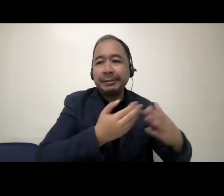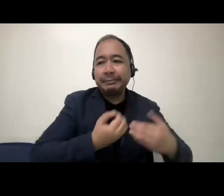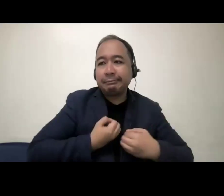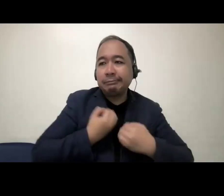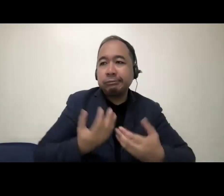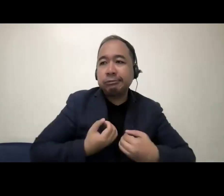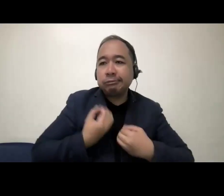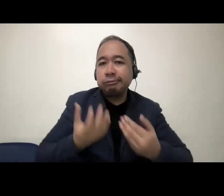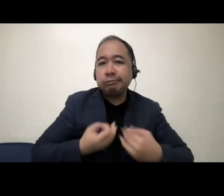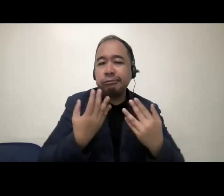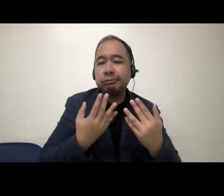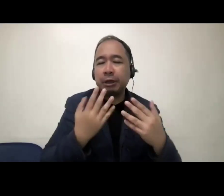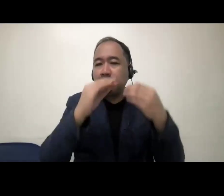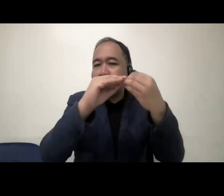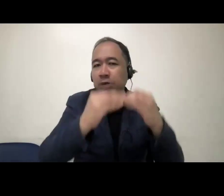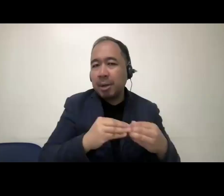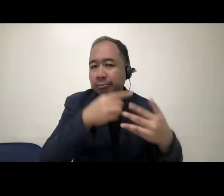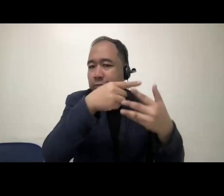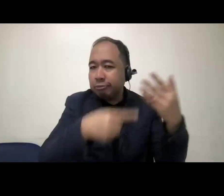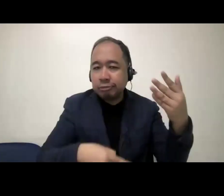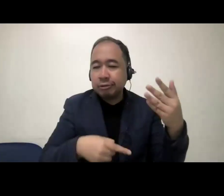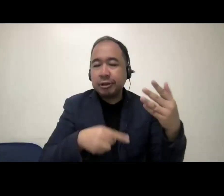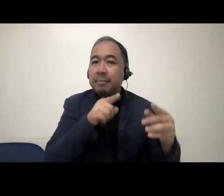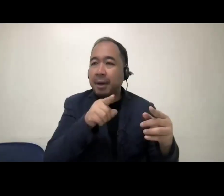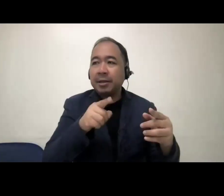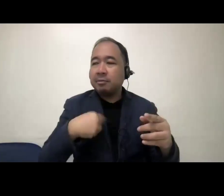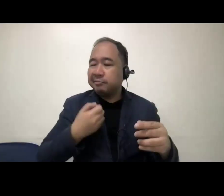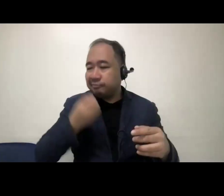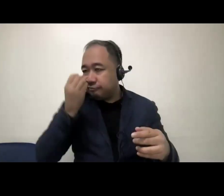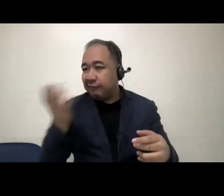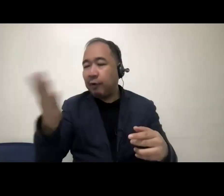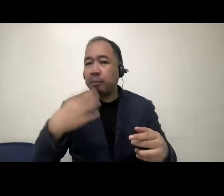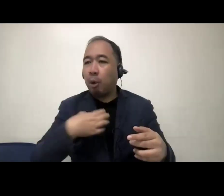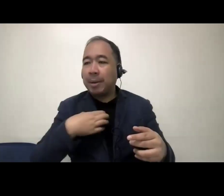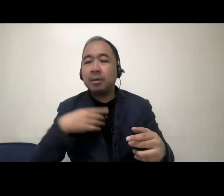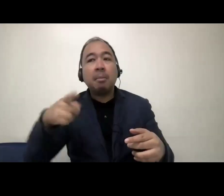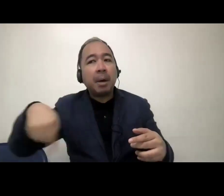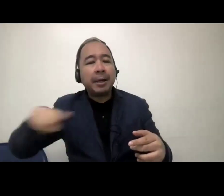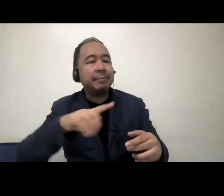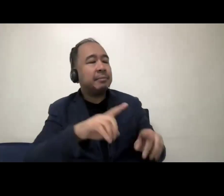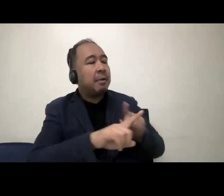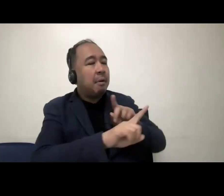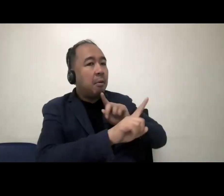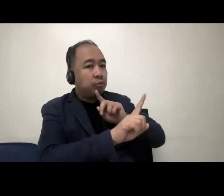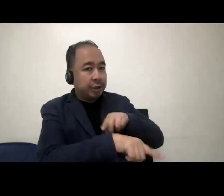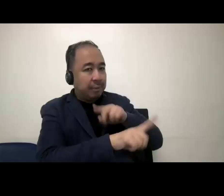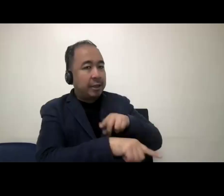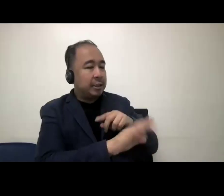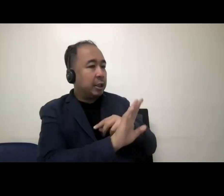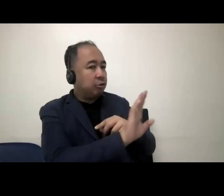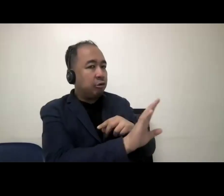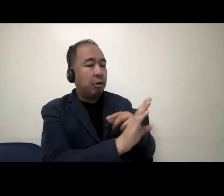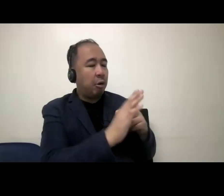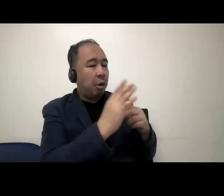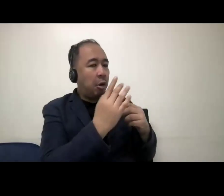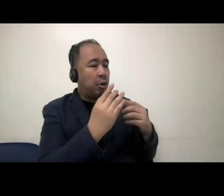file complaint, it's not just about the protection of community. It's important, but what matters at the end of the day is responding to the rights, to the concern,